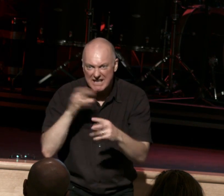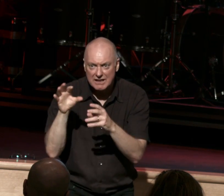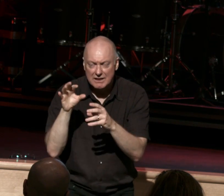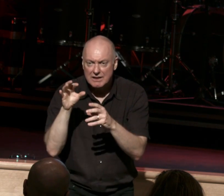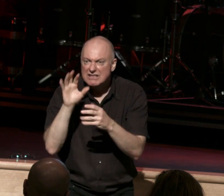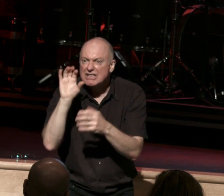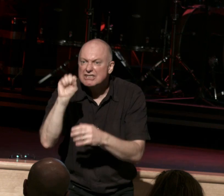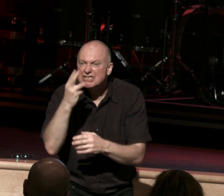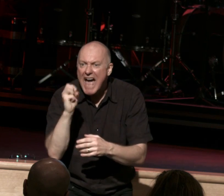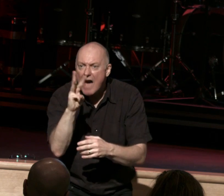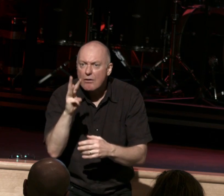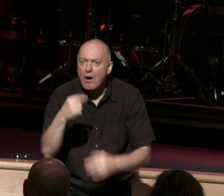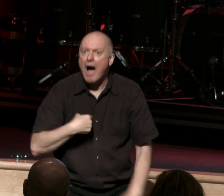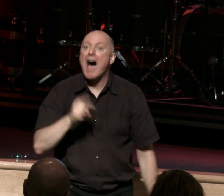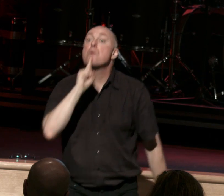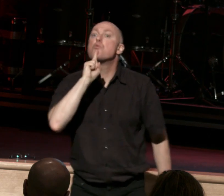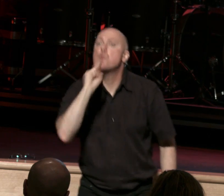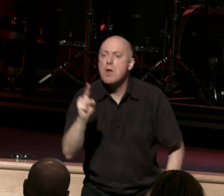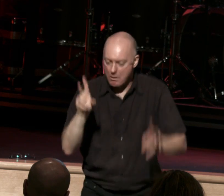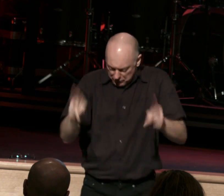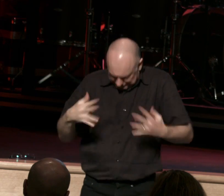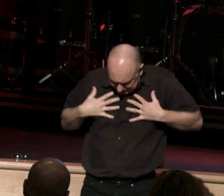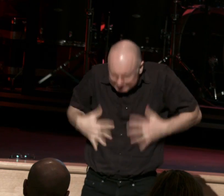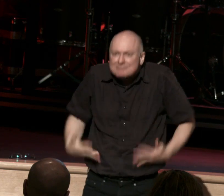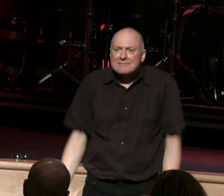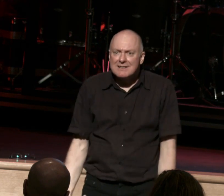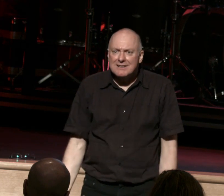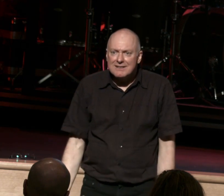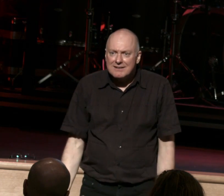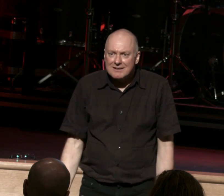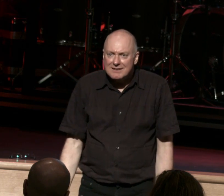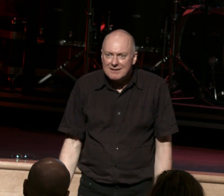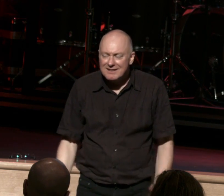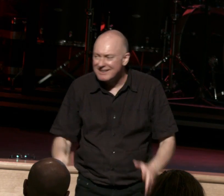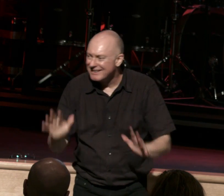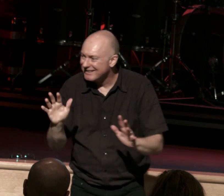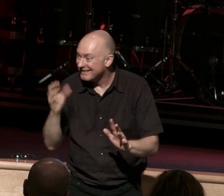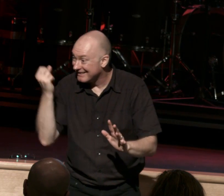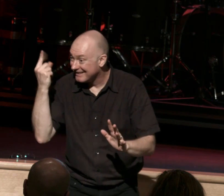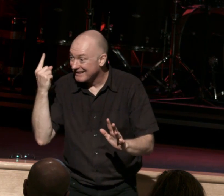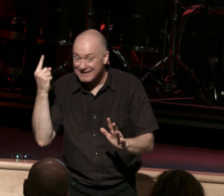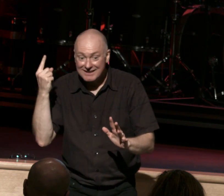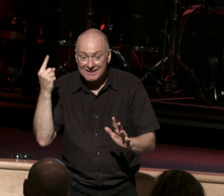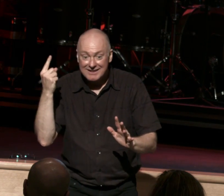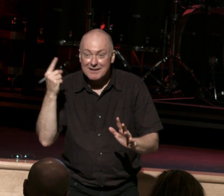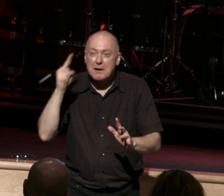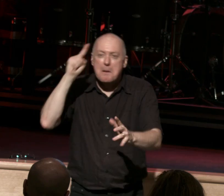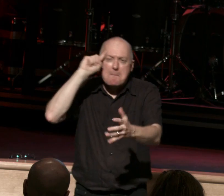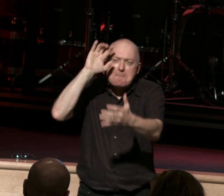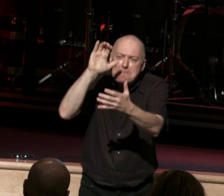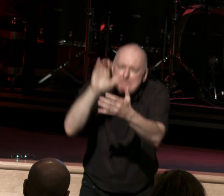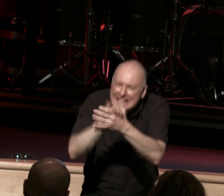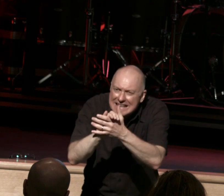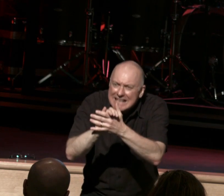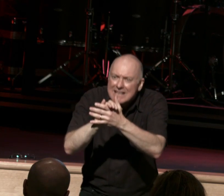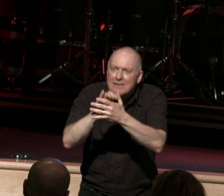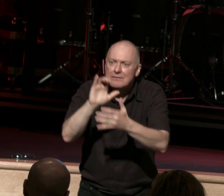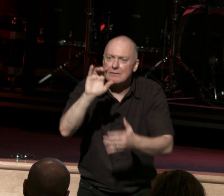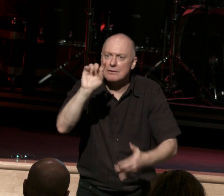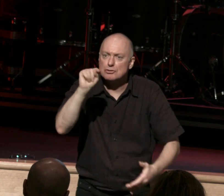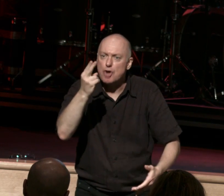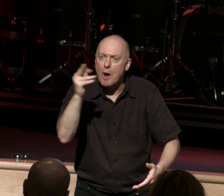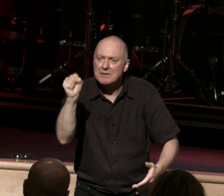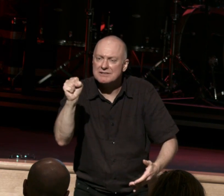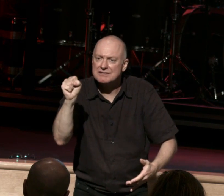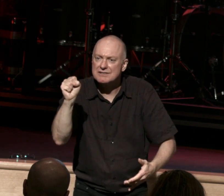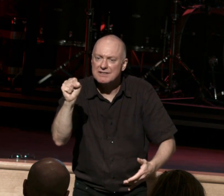at a shadow, man. You're looking at the real deal. You're looking at the real thing. Don't not disbelieve, he says, but believe, but